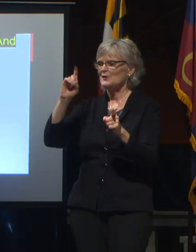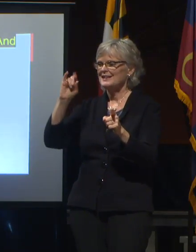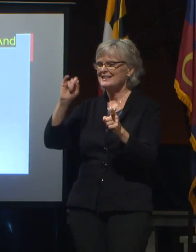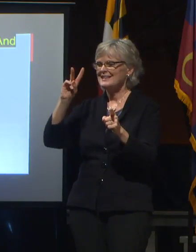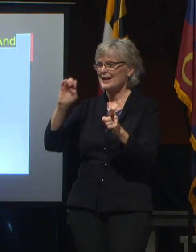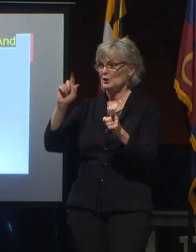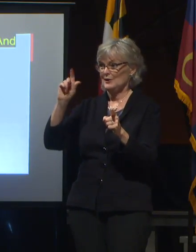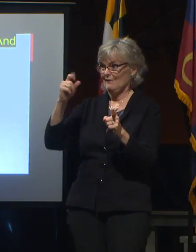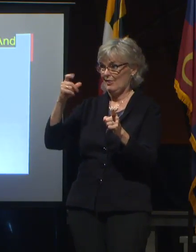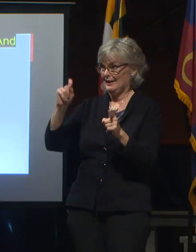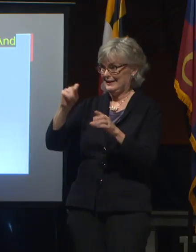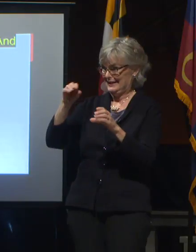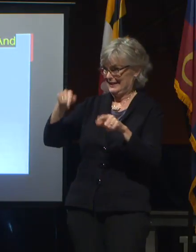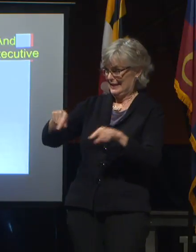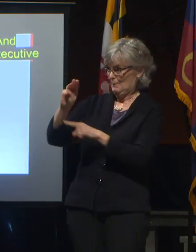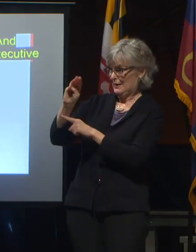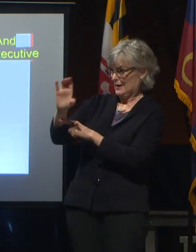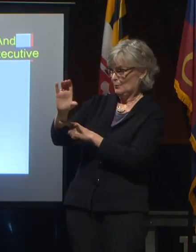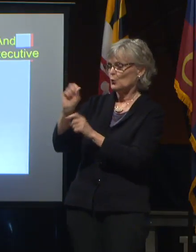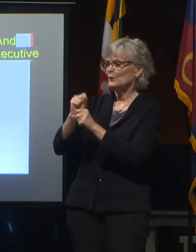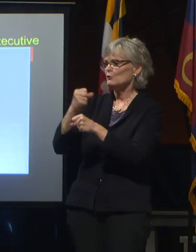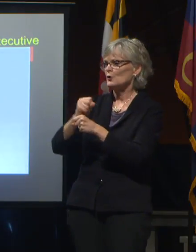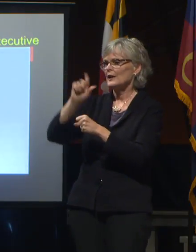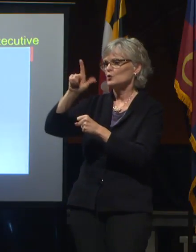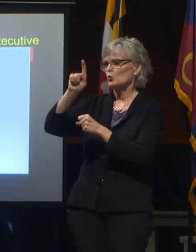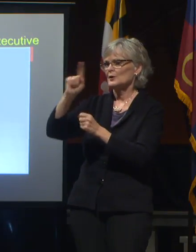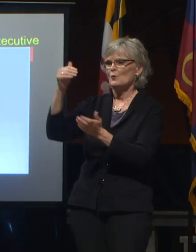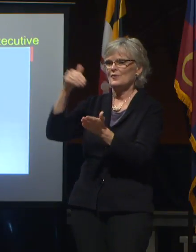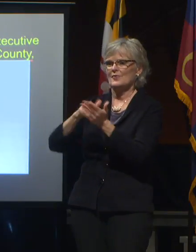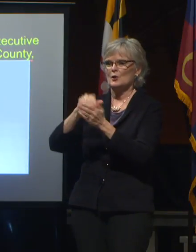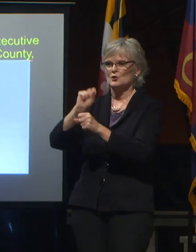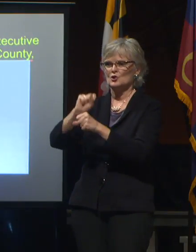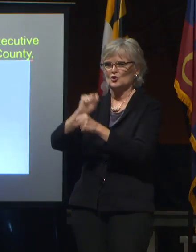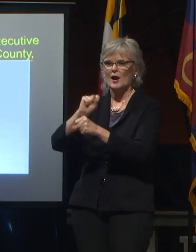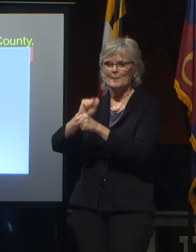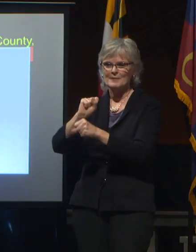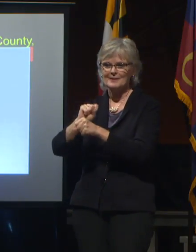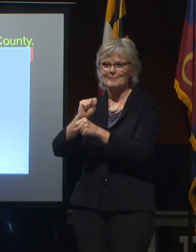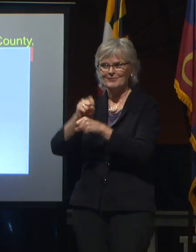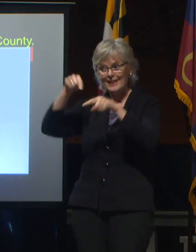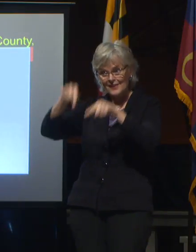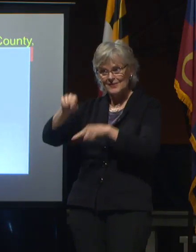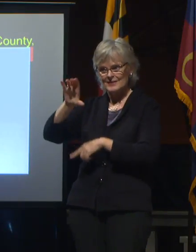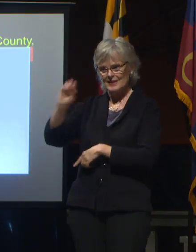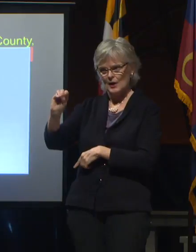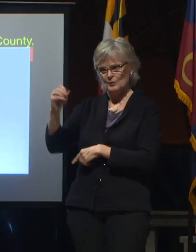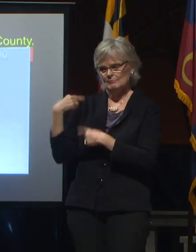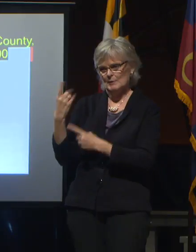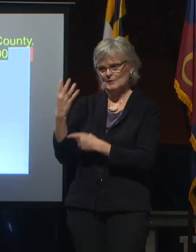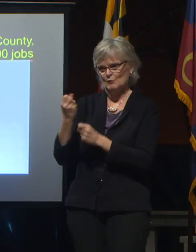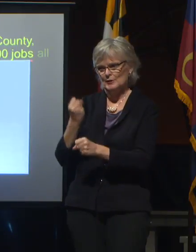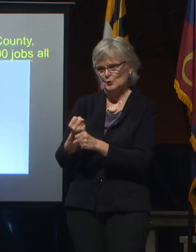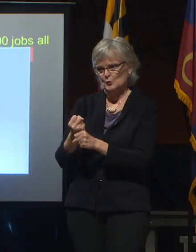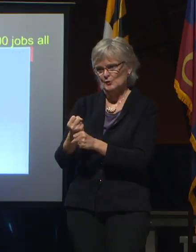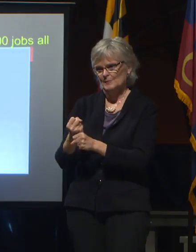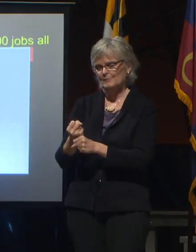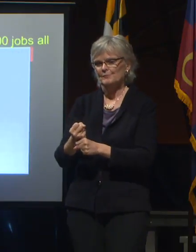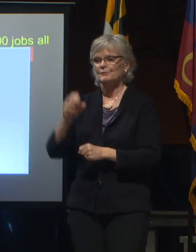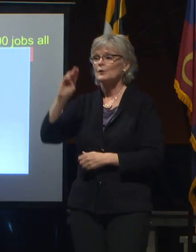just here in Montgomery County, together we've helped create 21,000 jobs all across this county over the past 4 years.